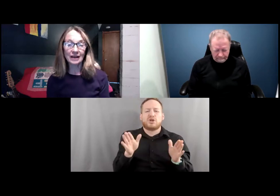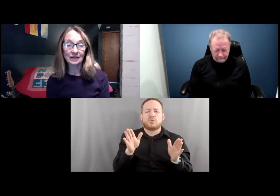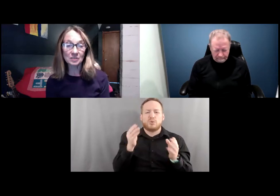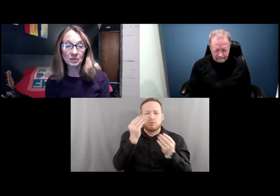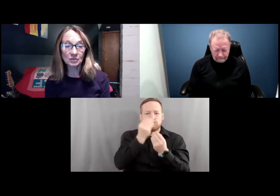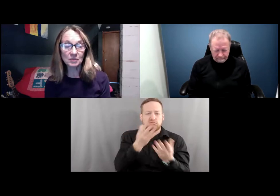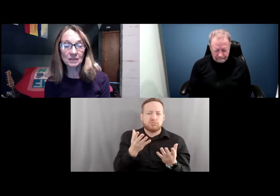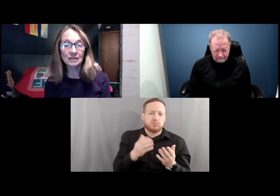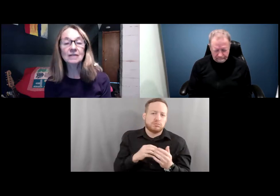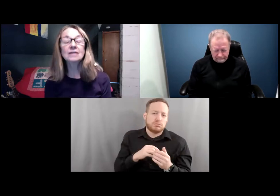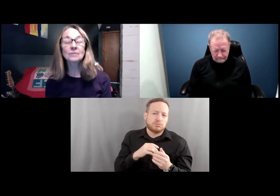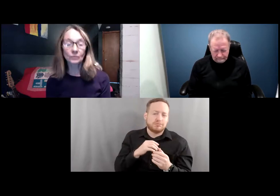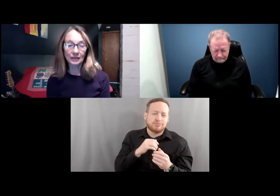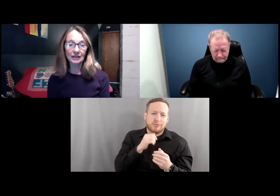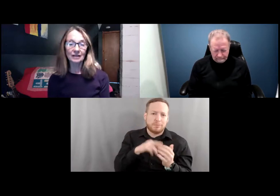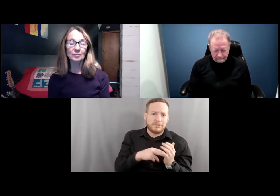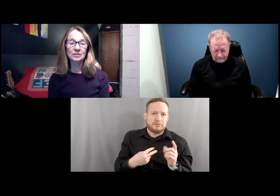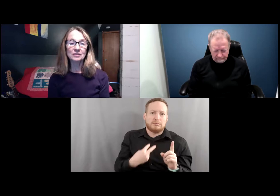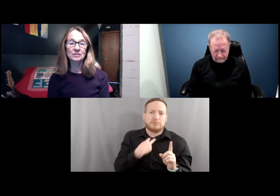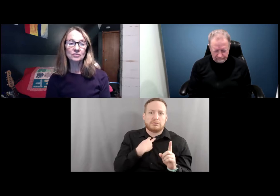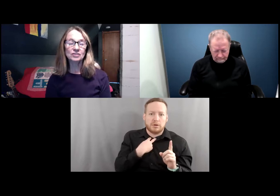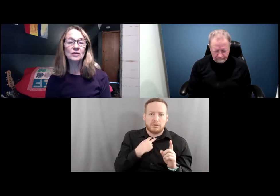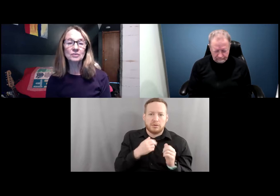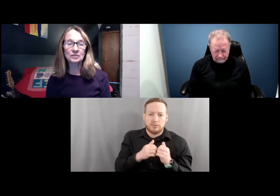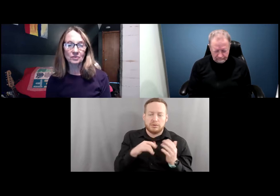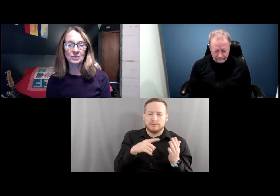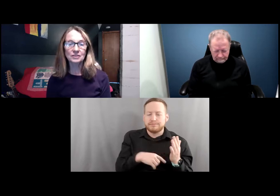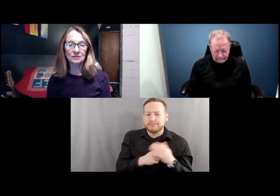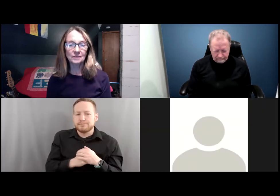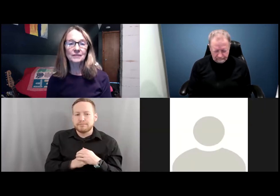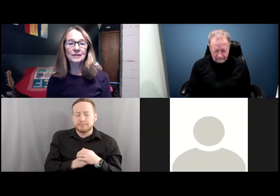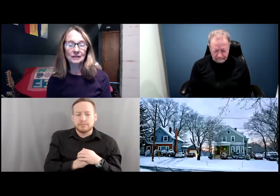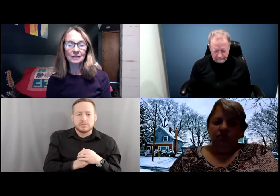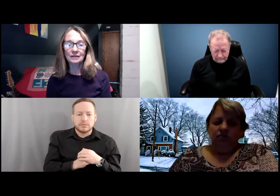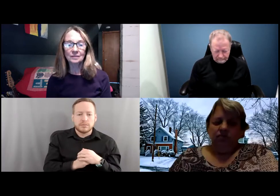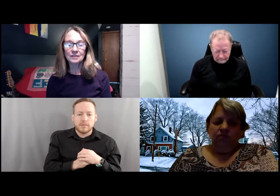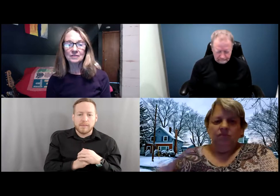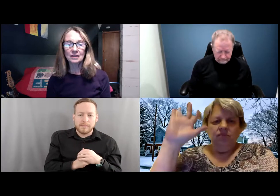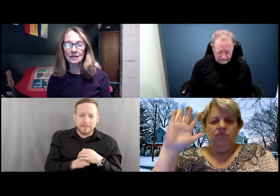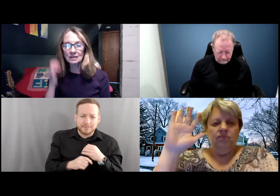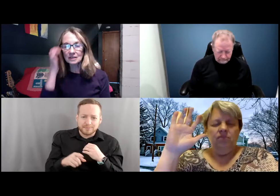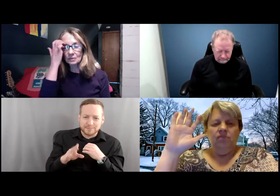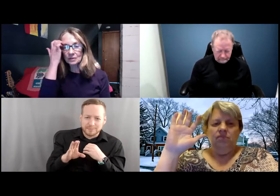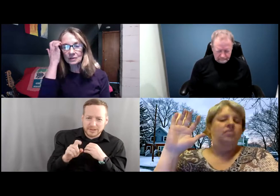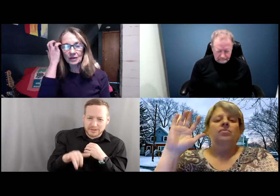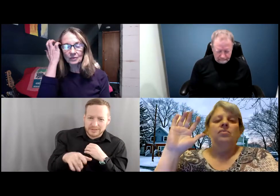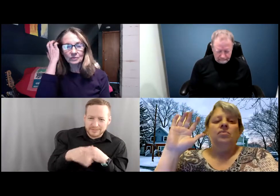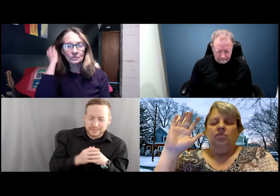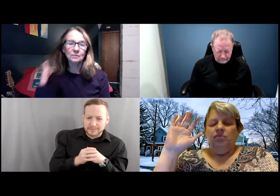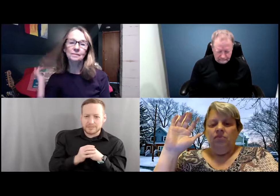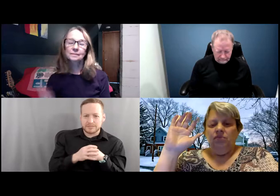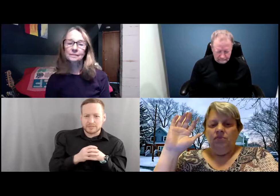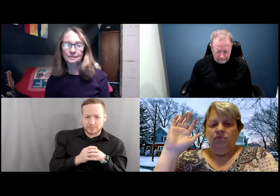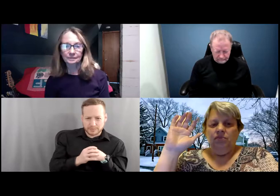to add a special meeting, we can, but this is for general information. It's not anything that we're bound